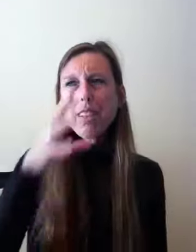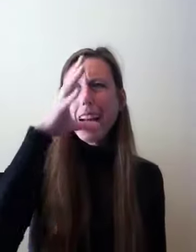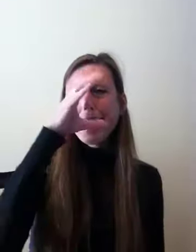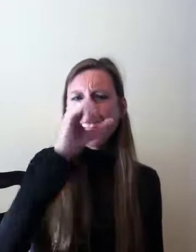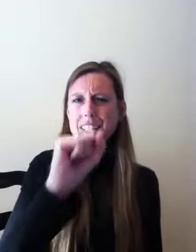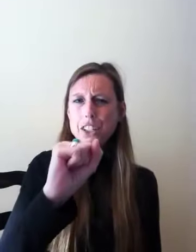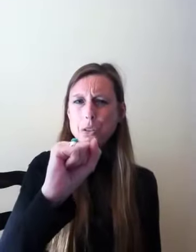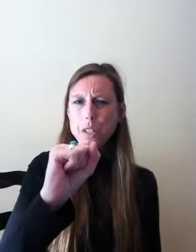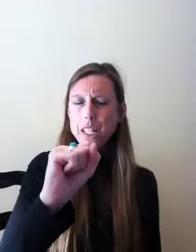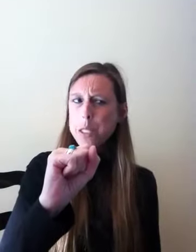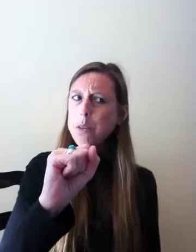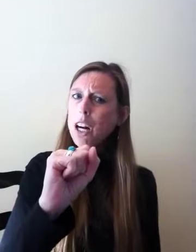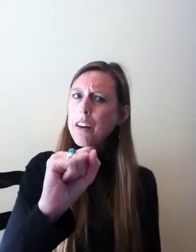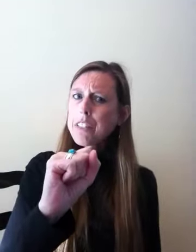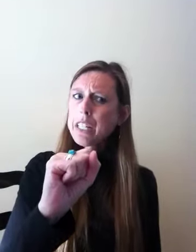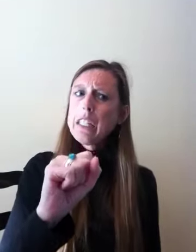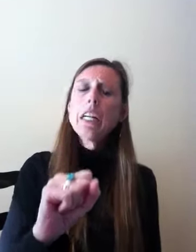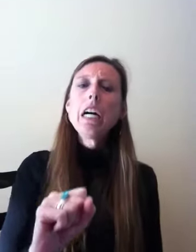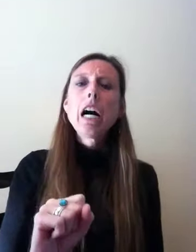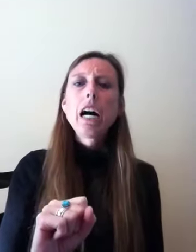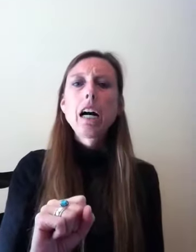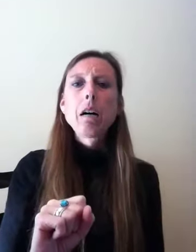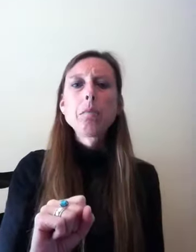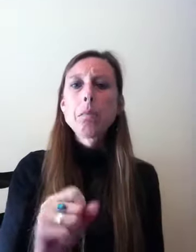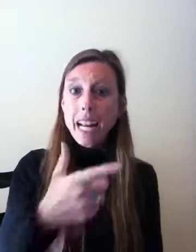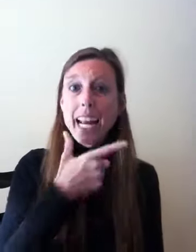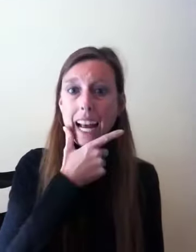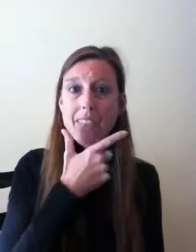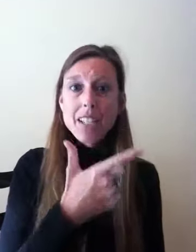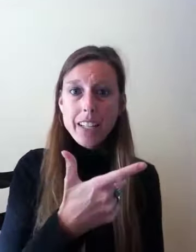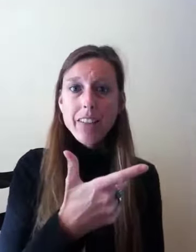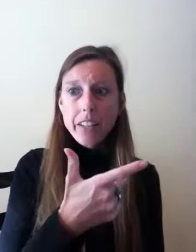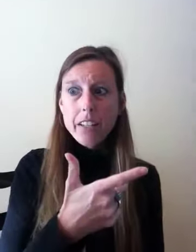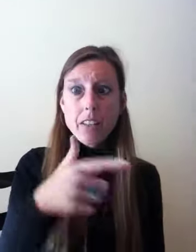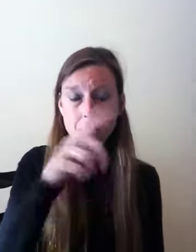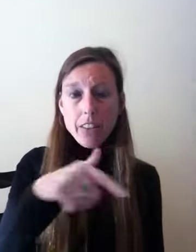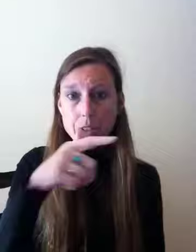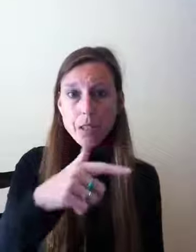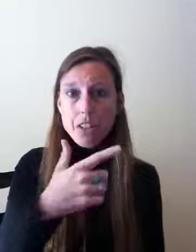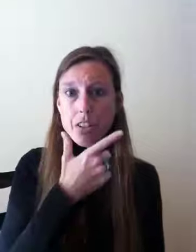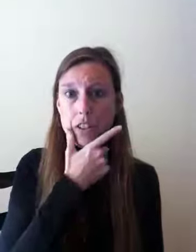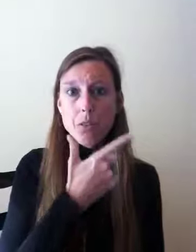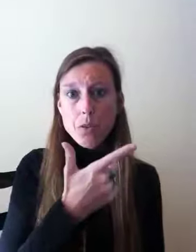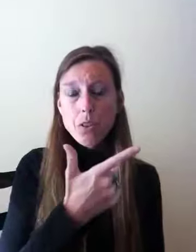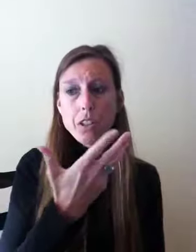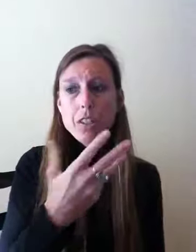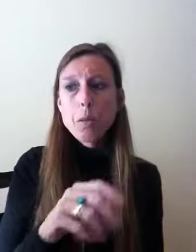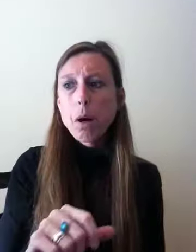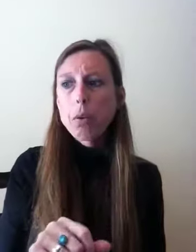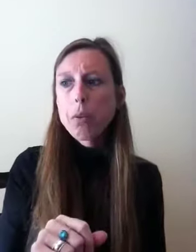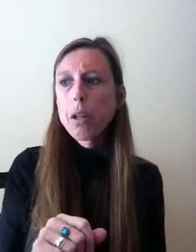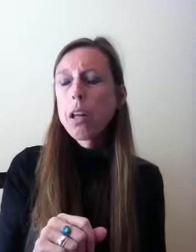I tend to use this more often, but I have seen this in this region too, so you'll see both.